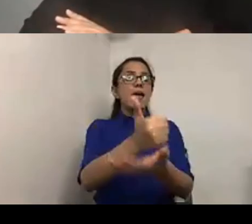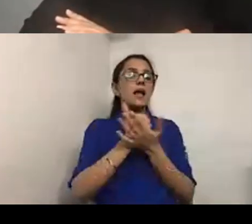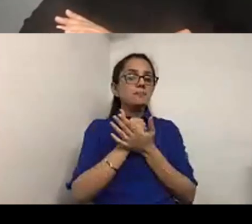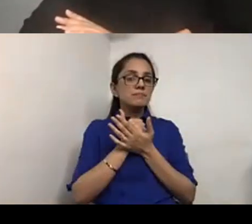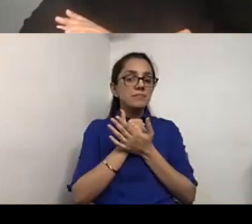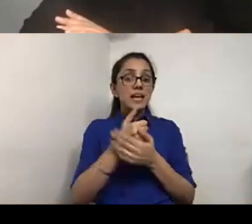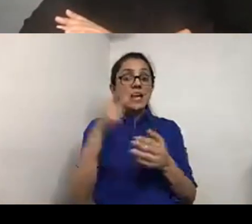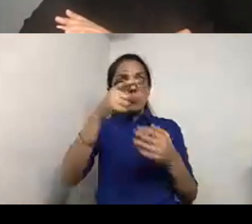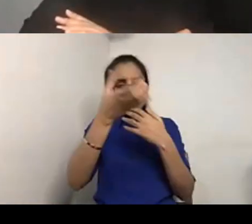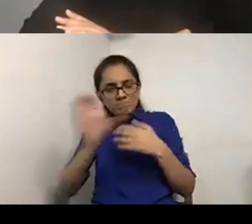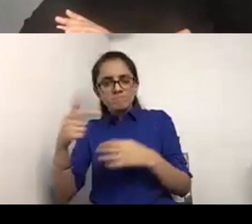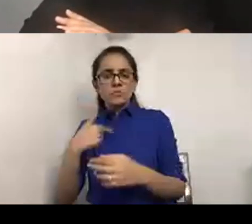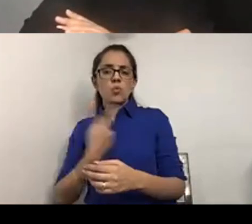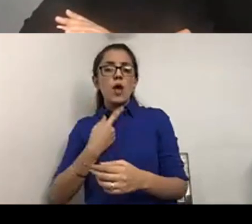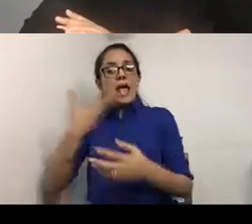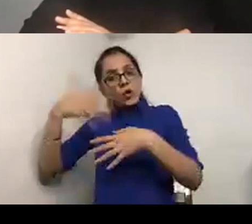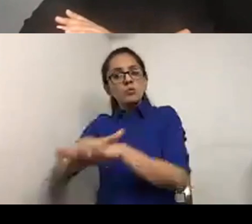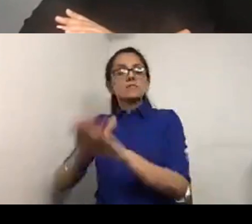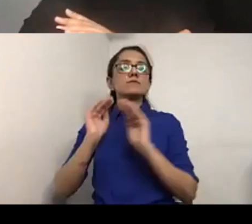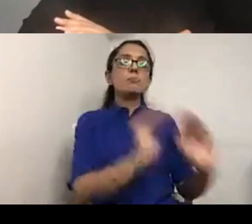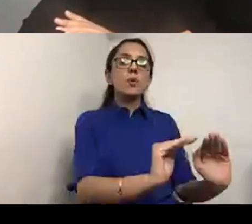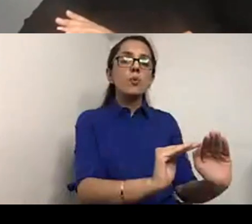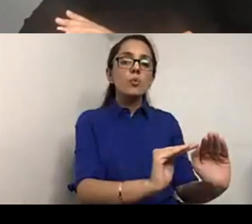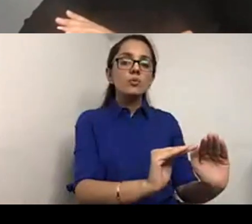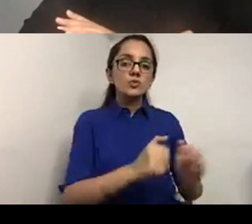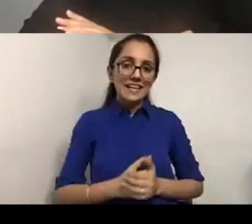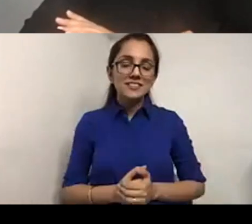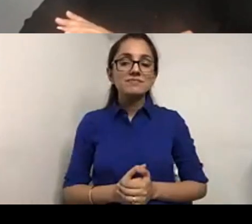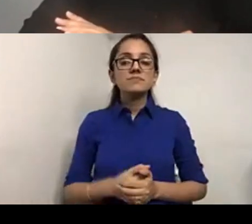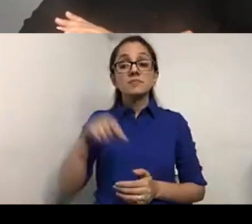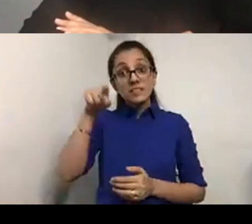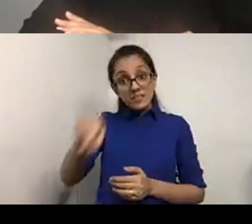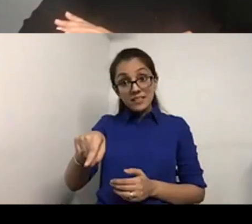being exclusive to becoming inclusive. And that